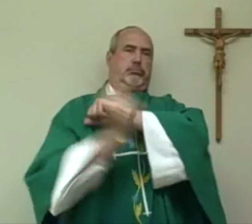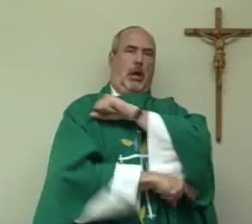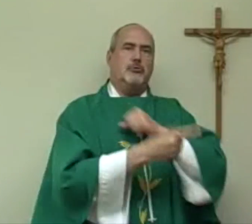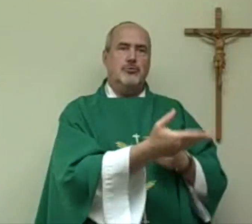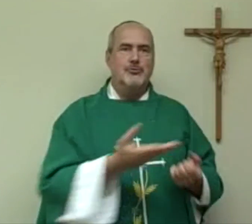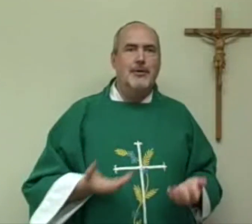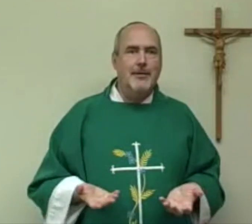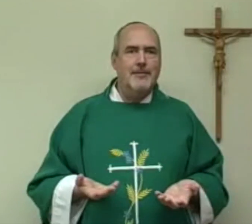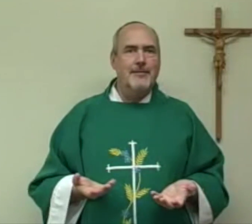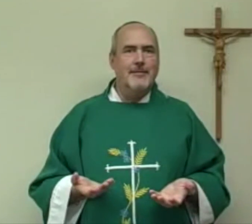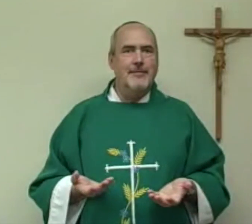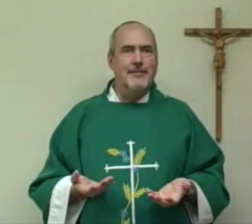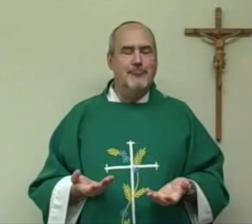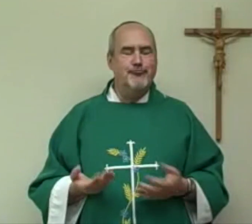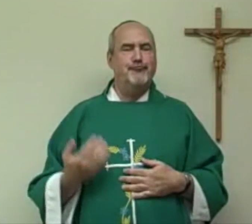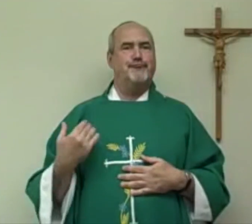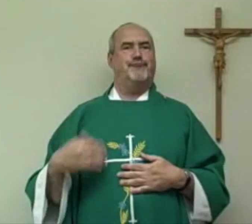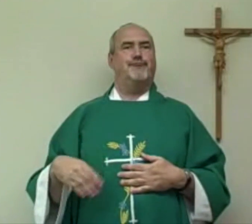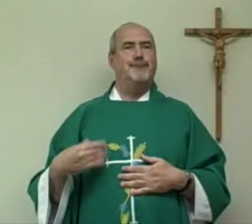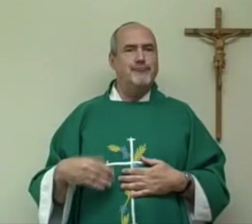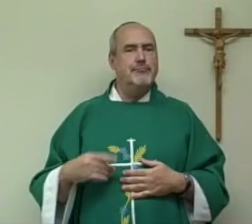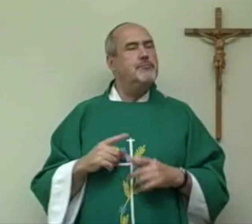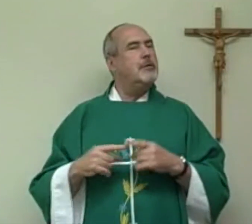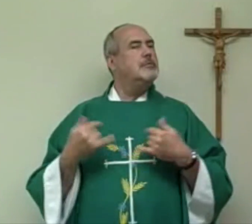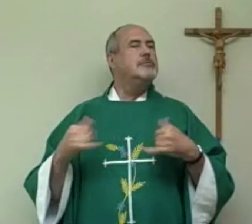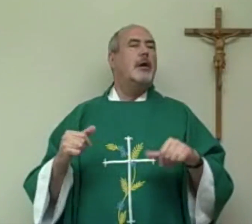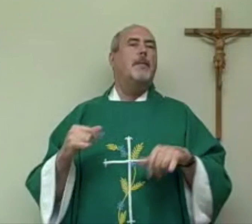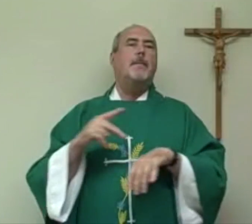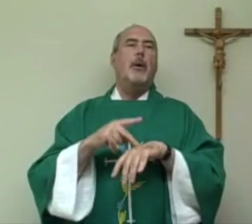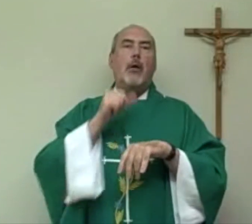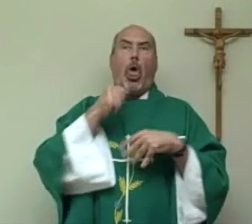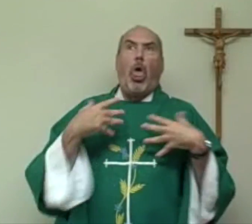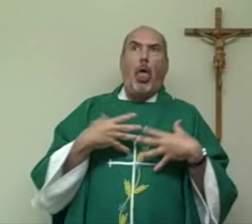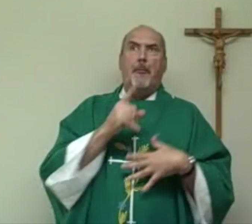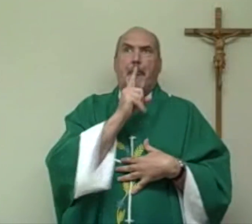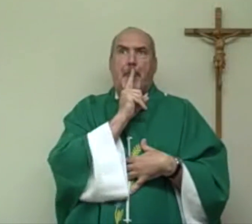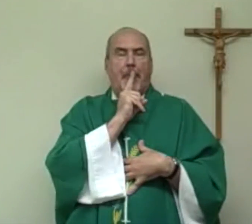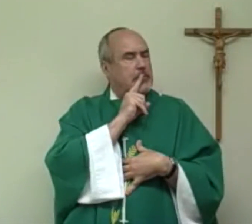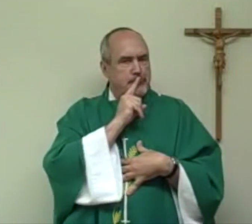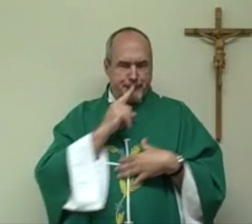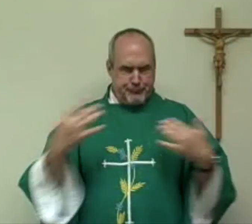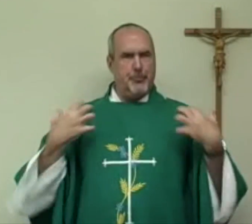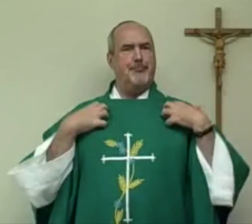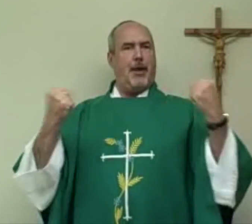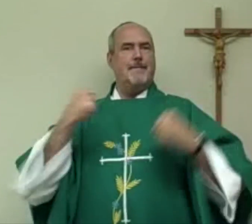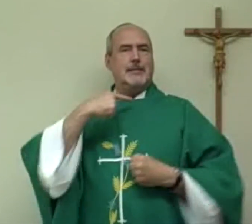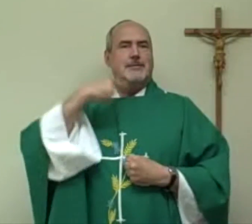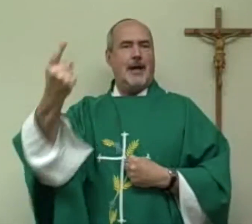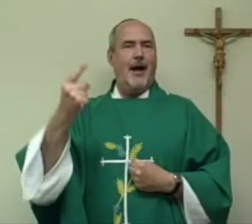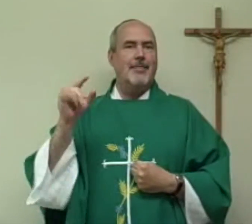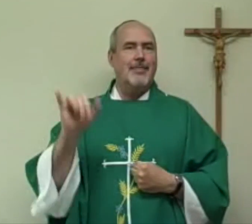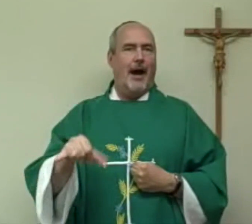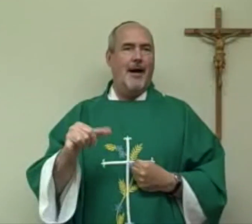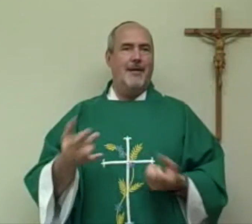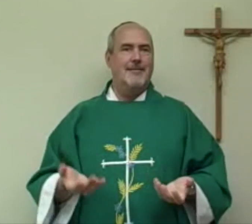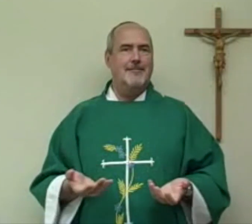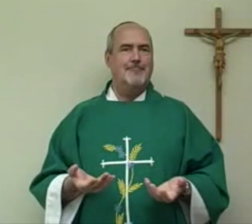that Jesus was God himself, and he could have been punished severely for that, or even put to death.